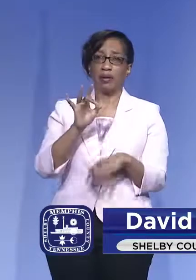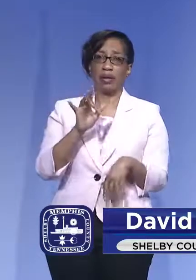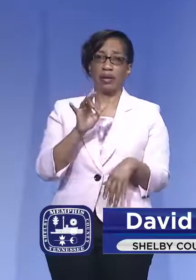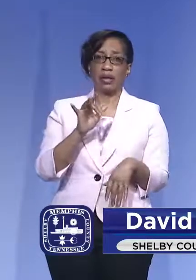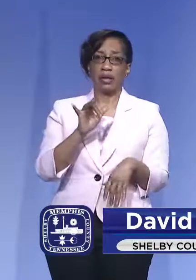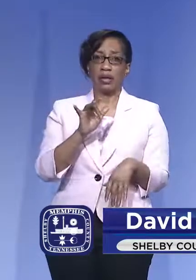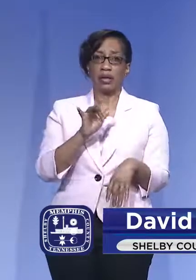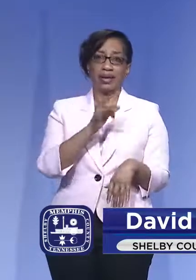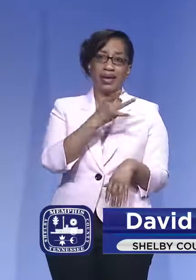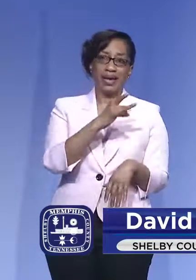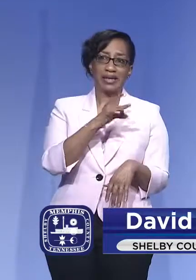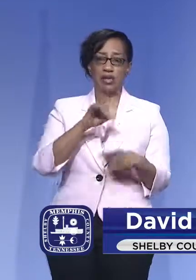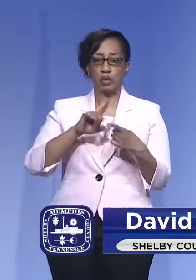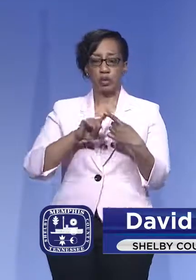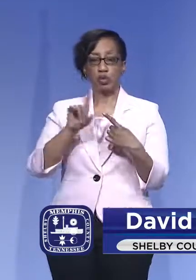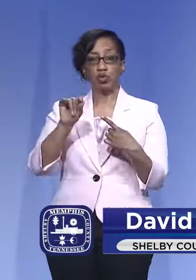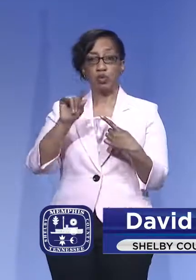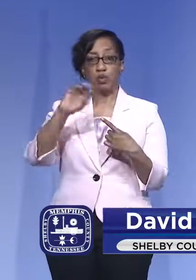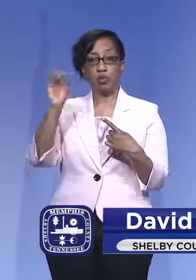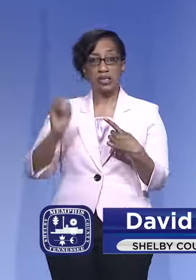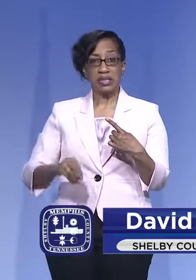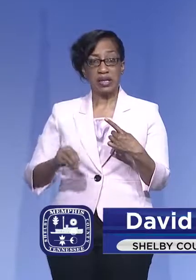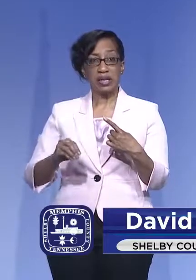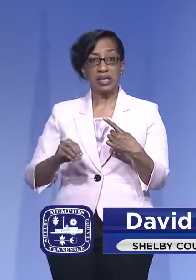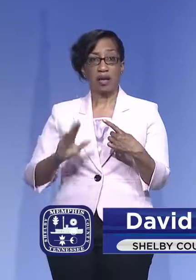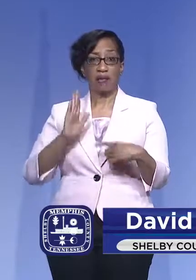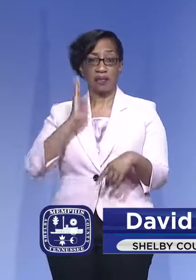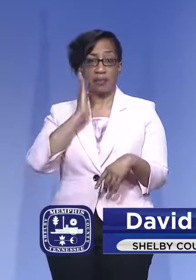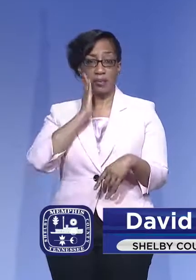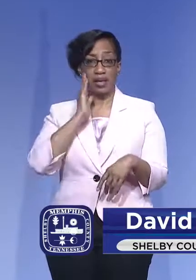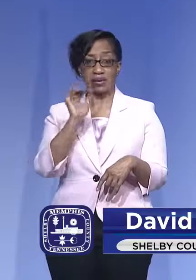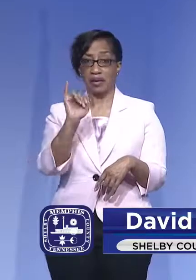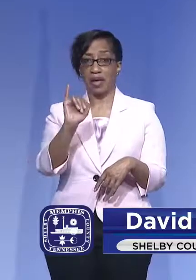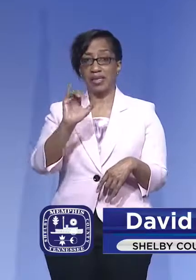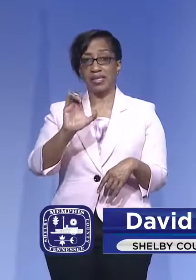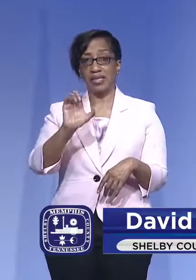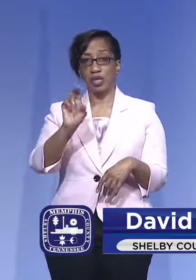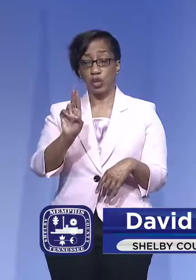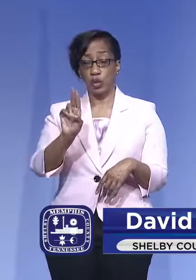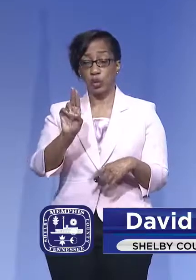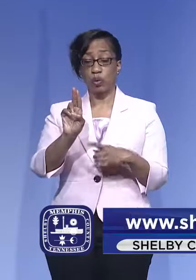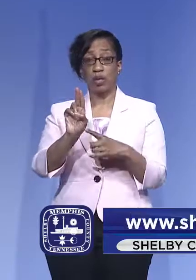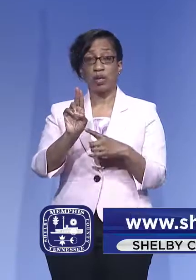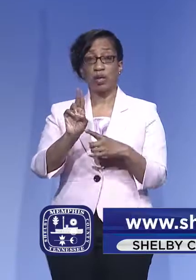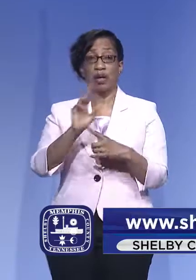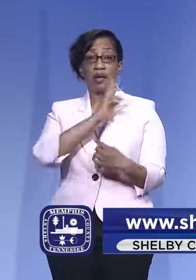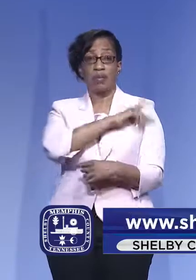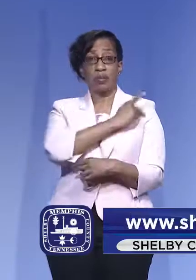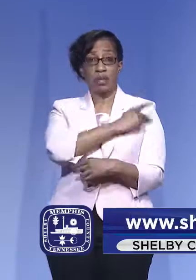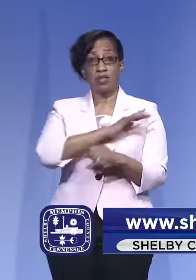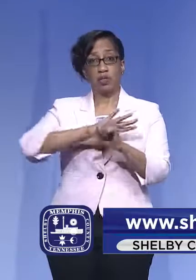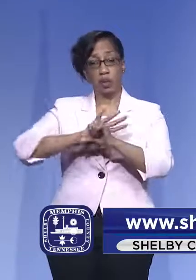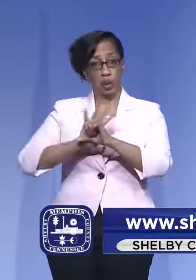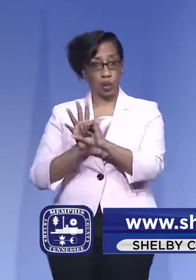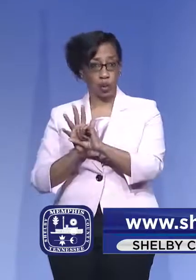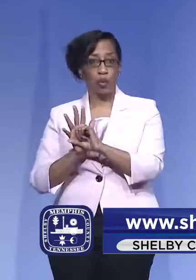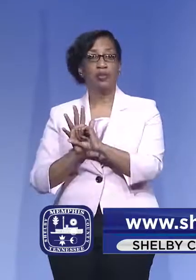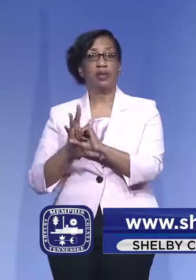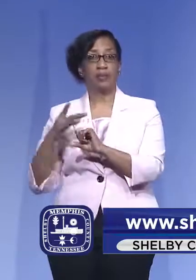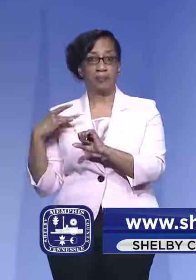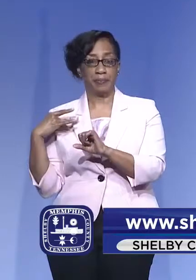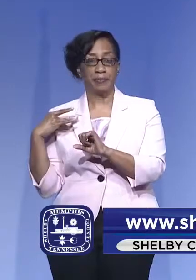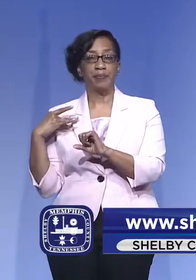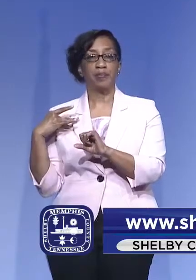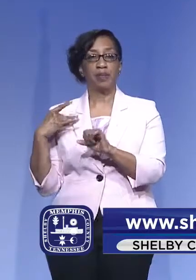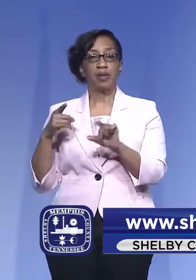between 18 and 20% of the beds in the intensive care units were occupied by patients with COVID disease. And we